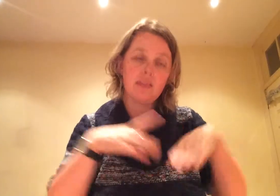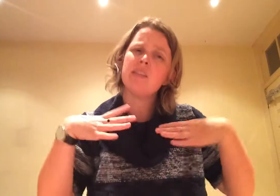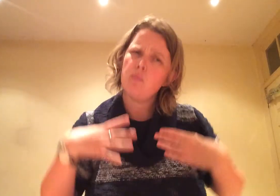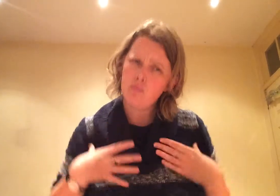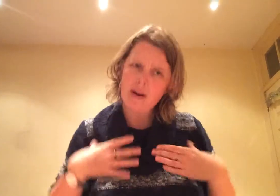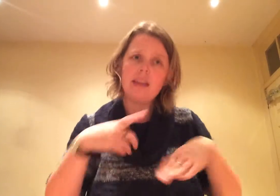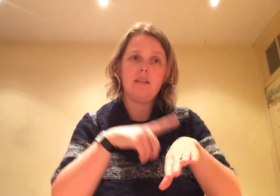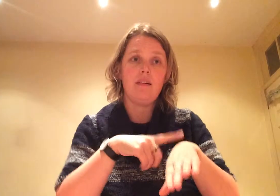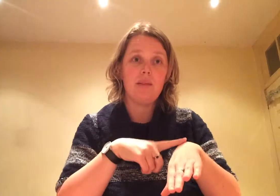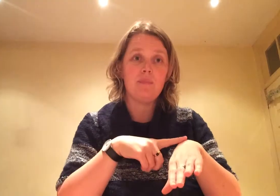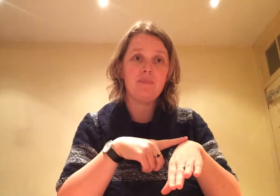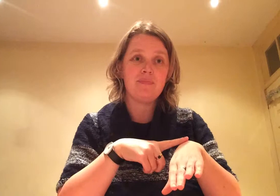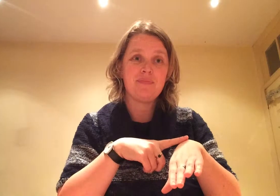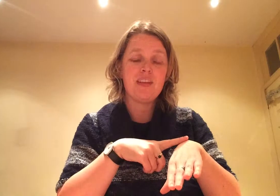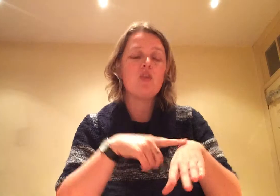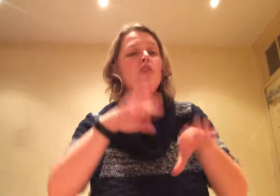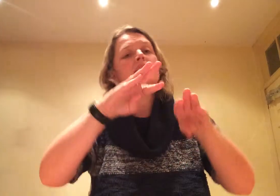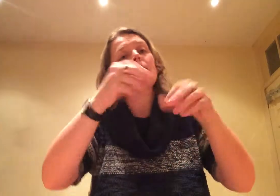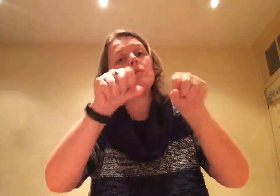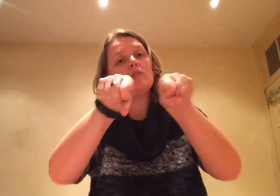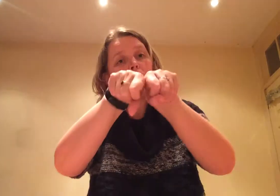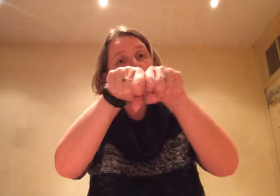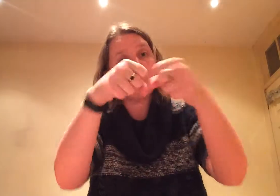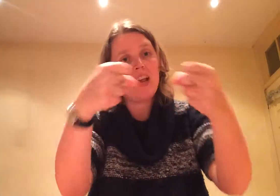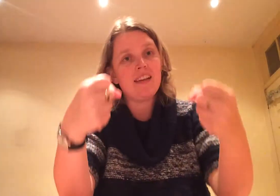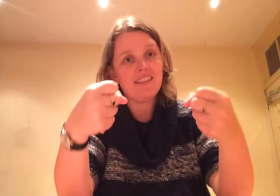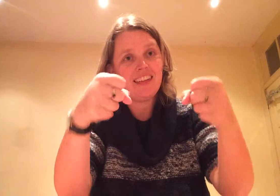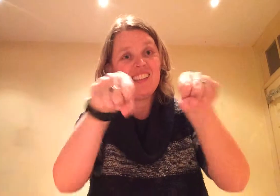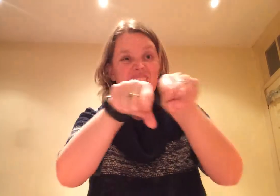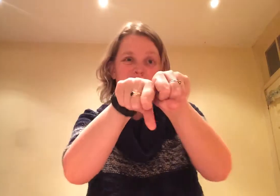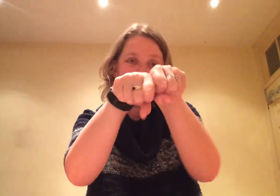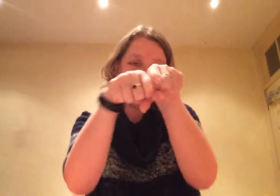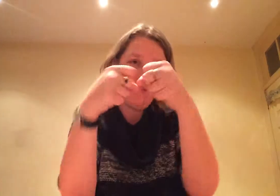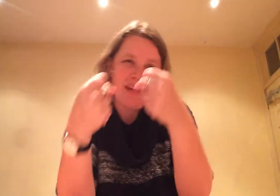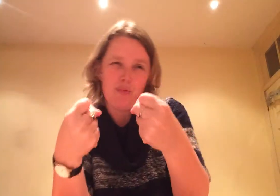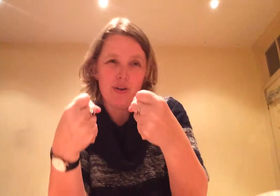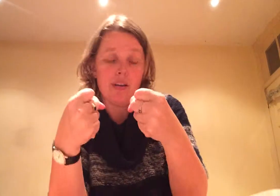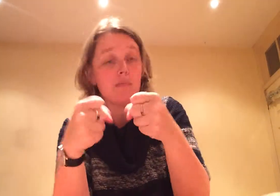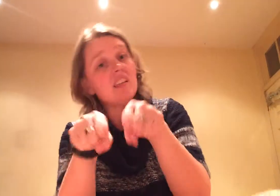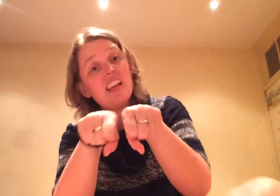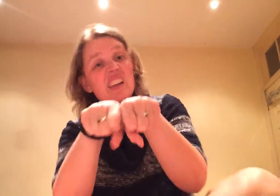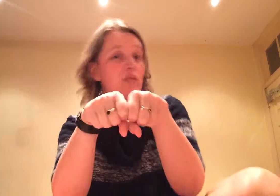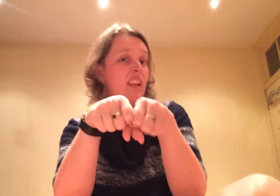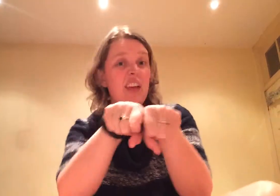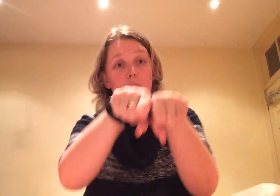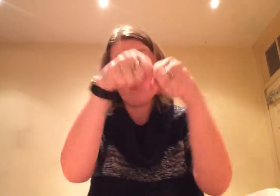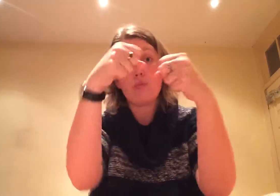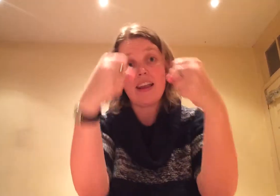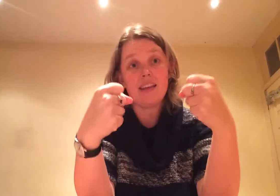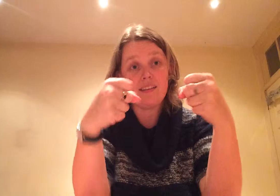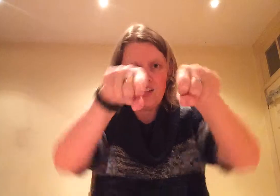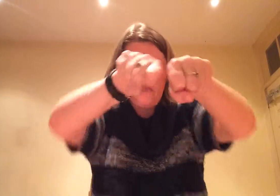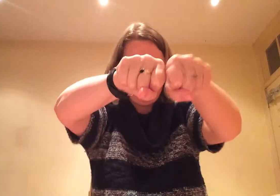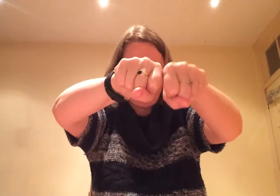It's break time. Some people also do break, like it's like, but that's sort of like broken. But you can do it like that, break, like you got something